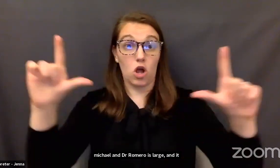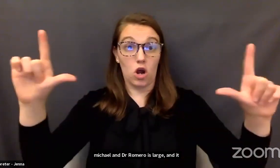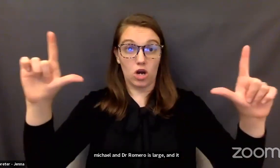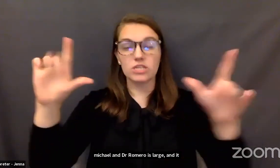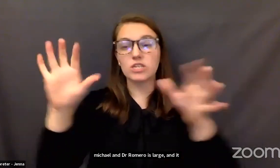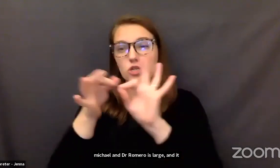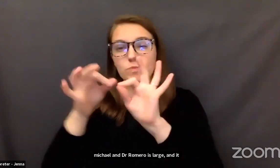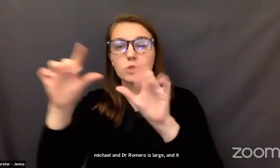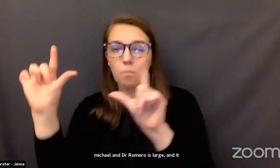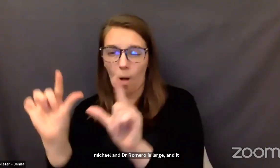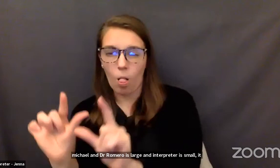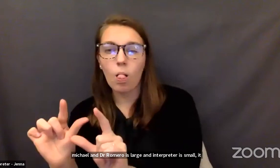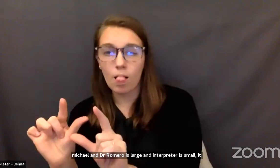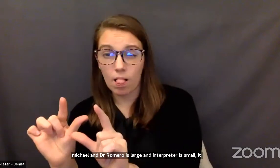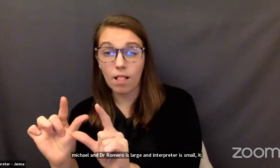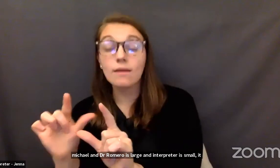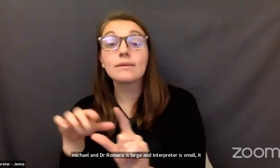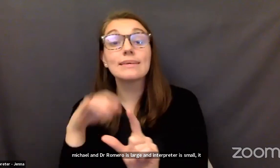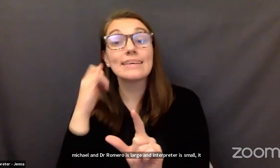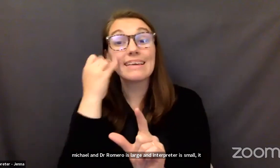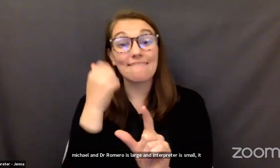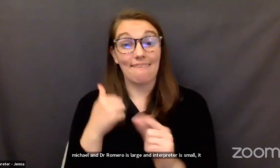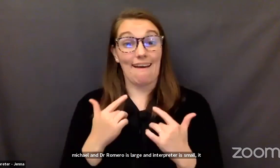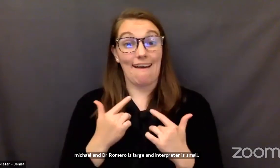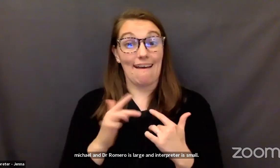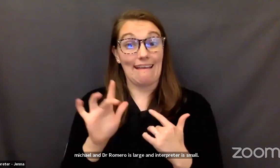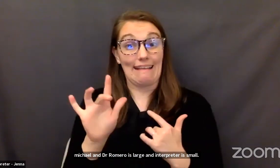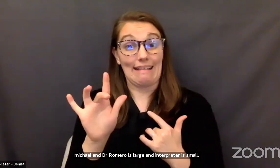small. If I click on